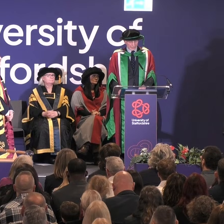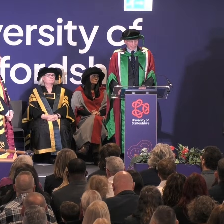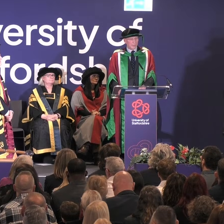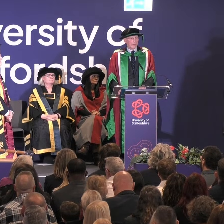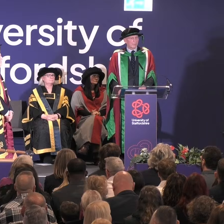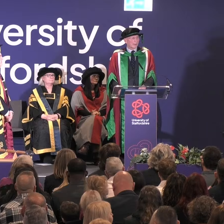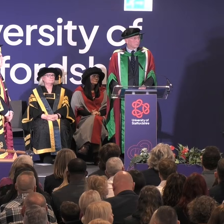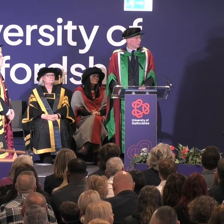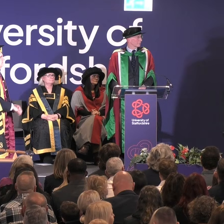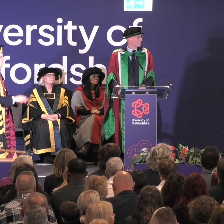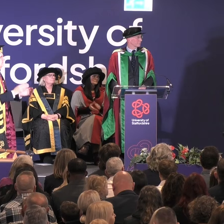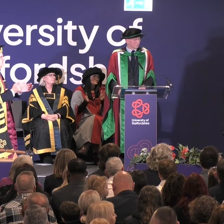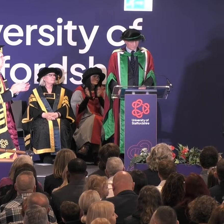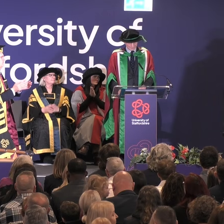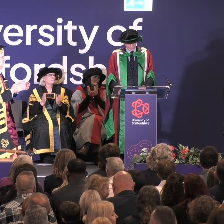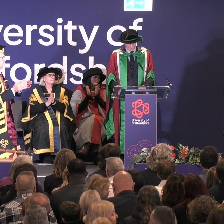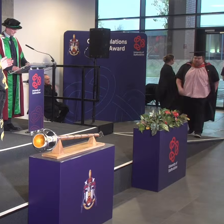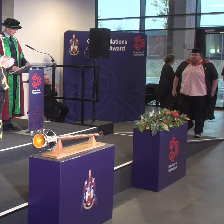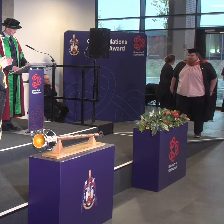Philip Ramsey.